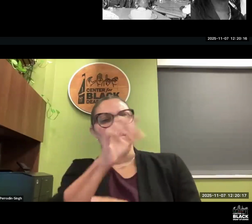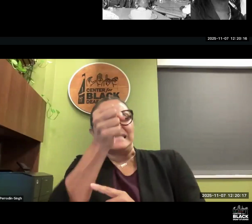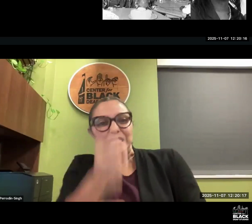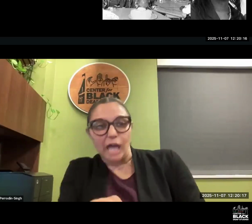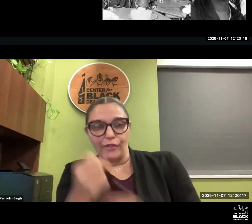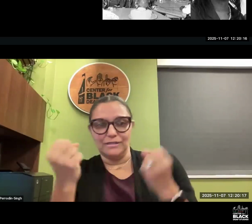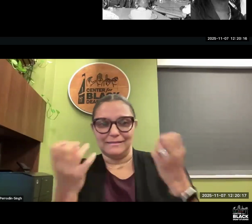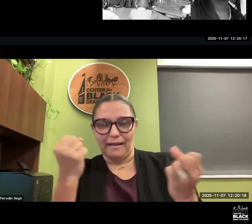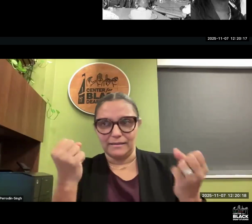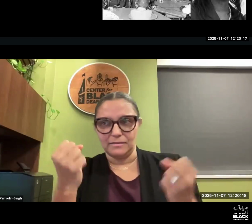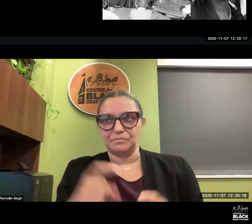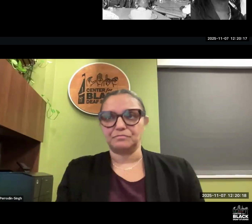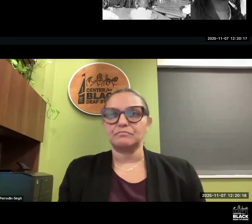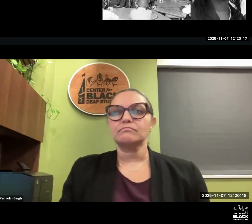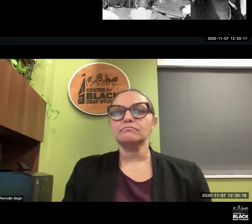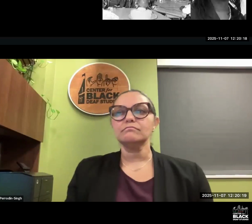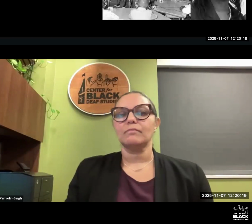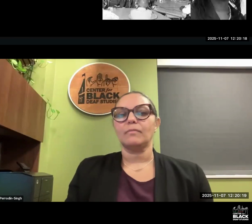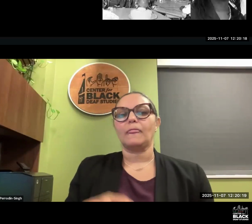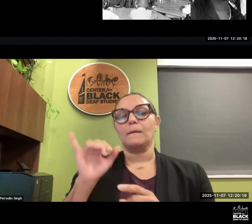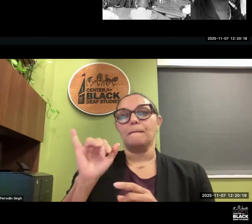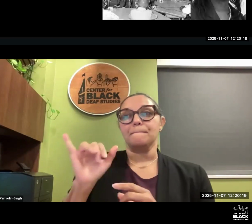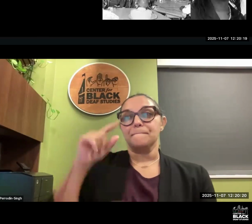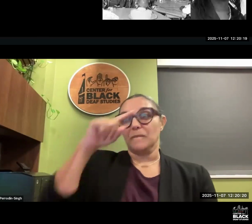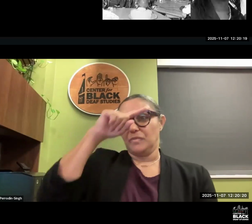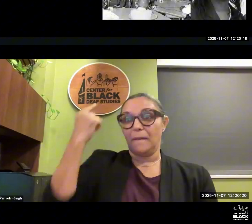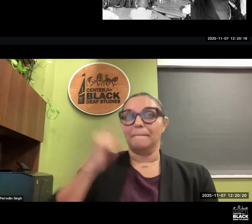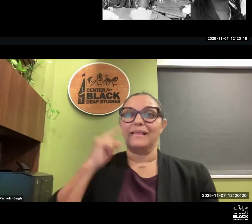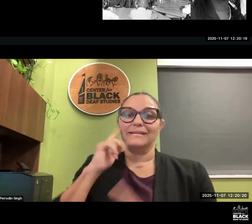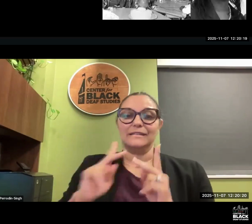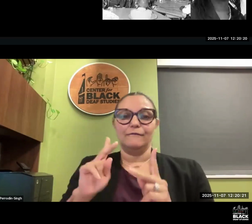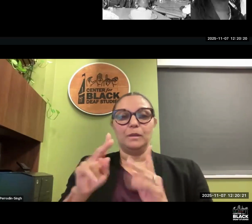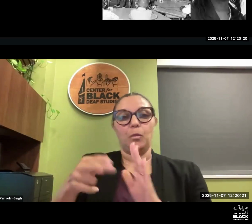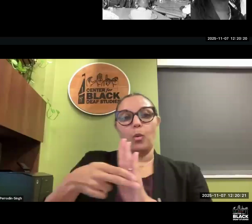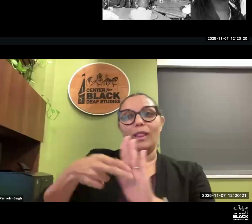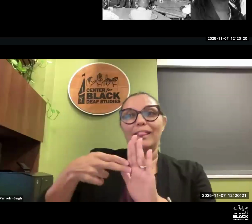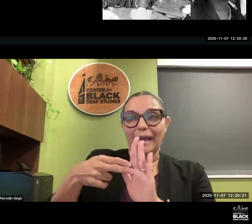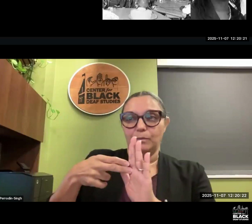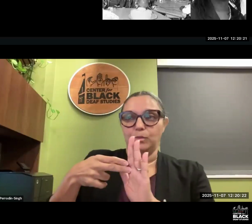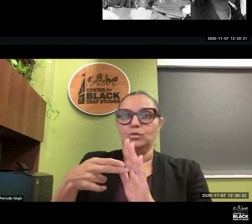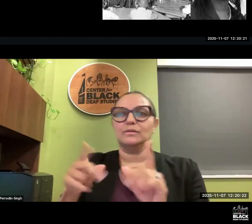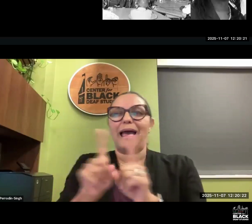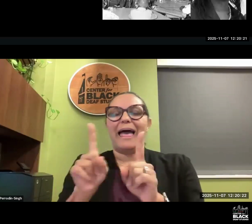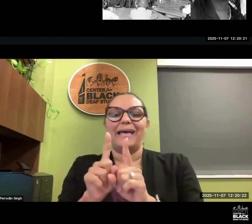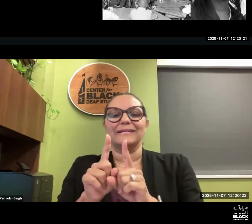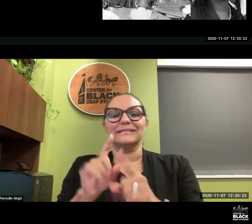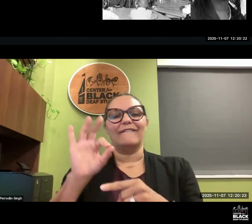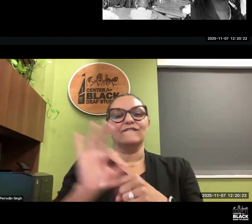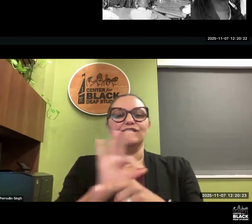1976. Their literature acknowledged the language used in the southern region of the United